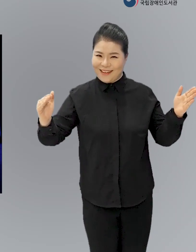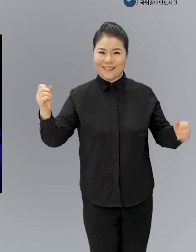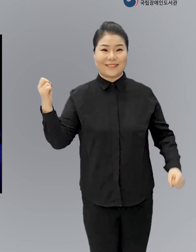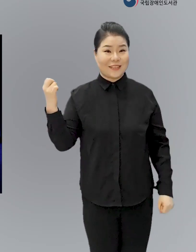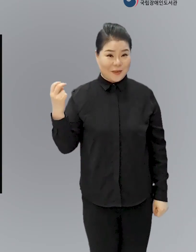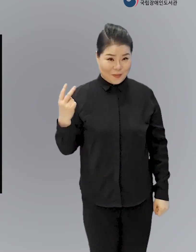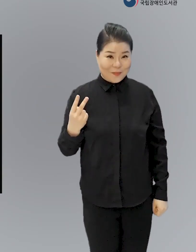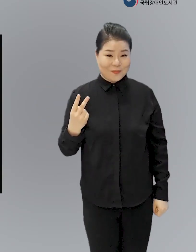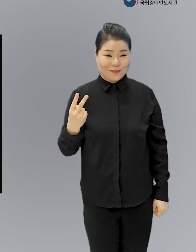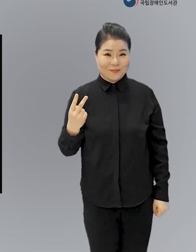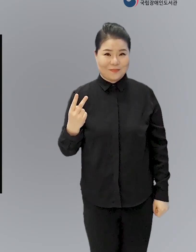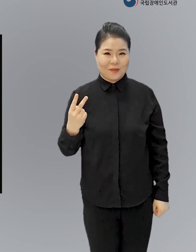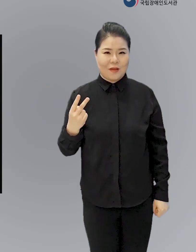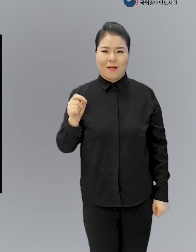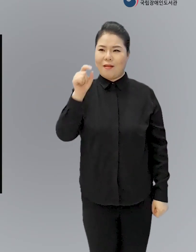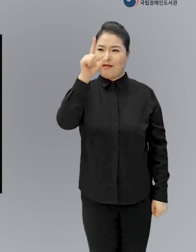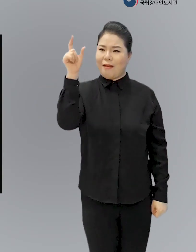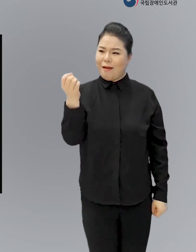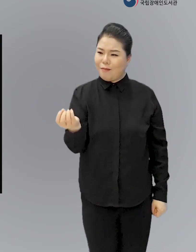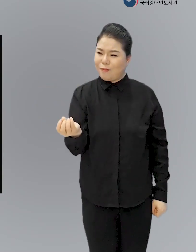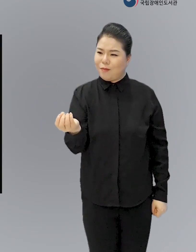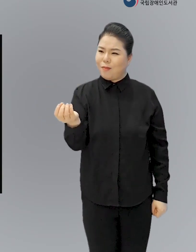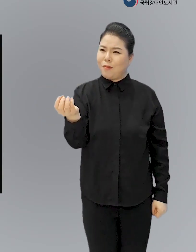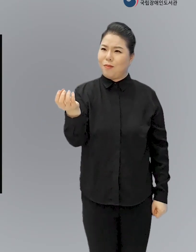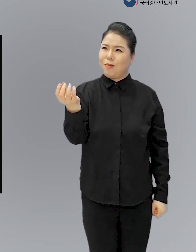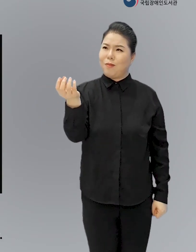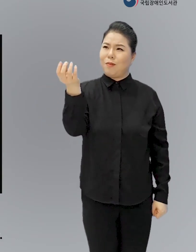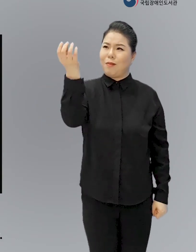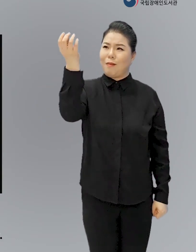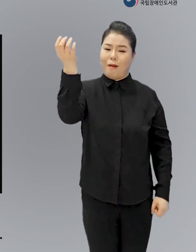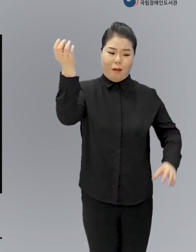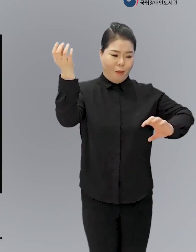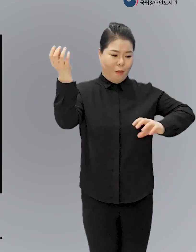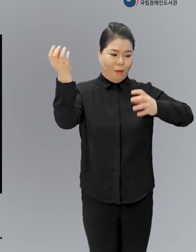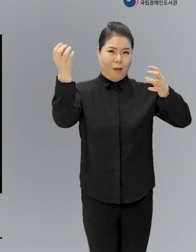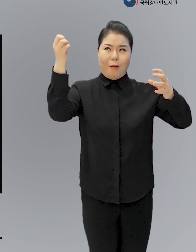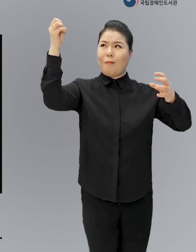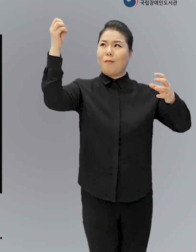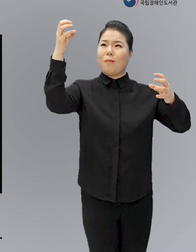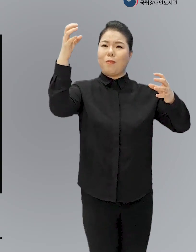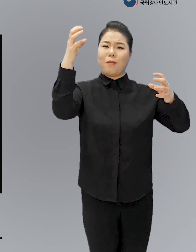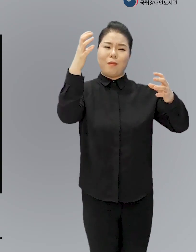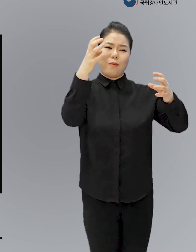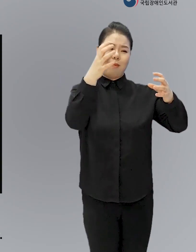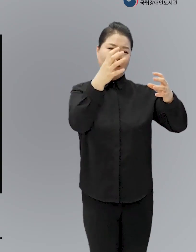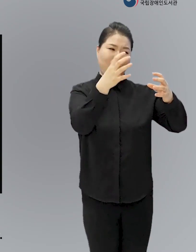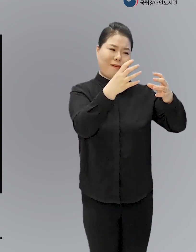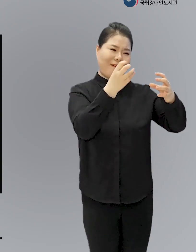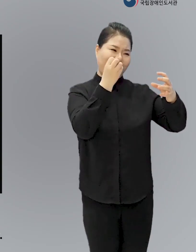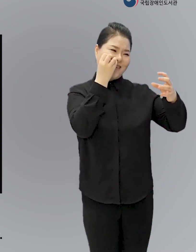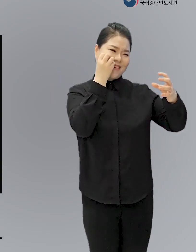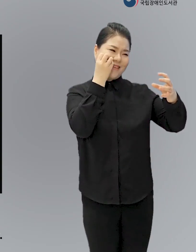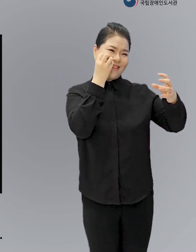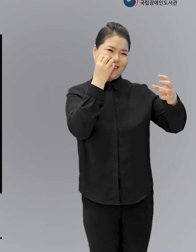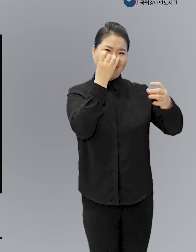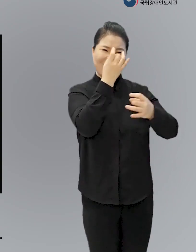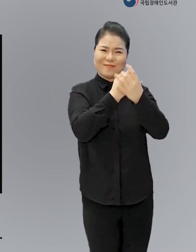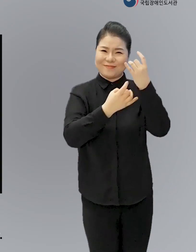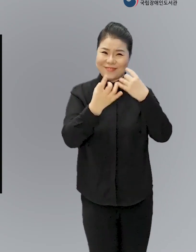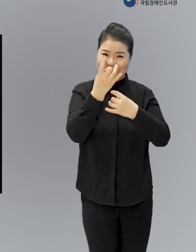distance. As the moon rose higher, it submerged the whole world in its unearthly